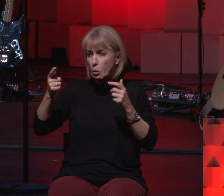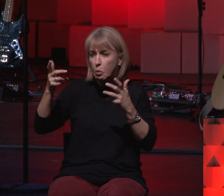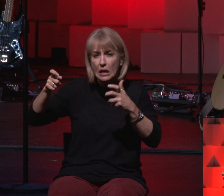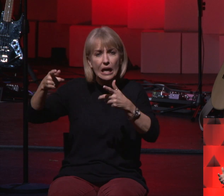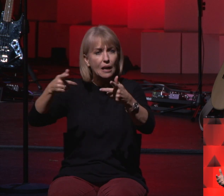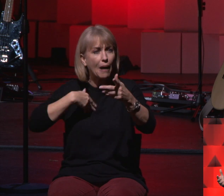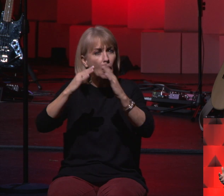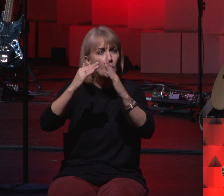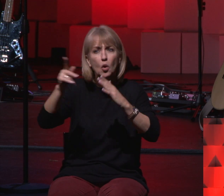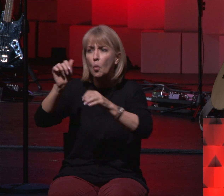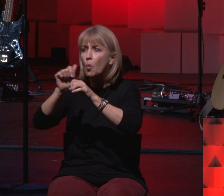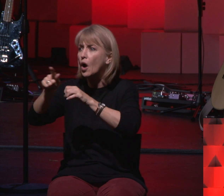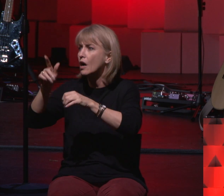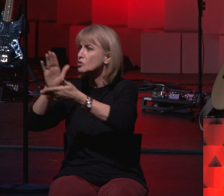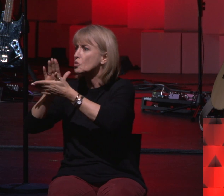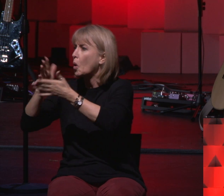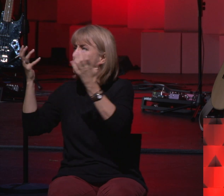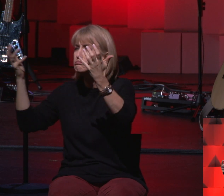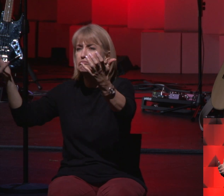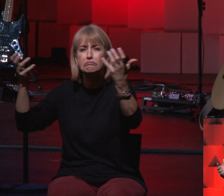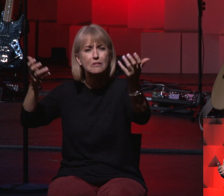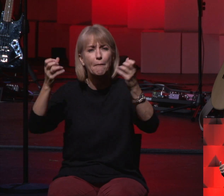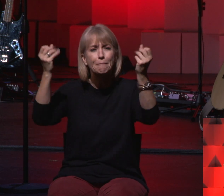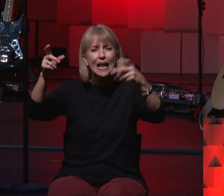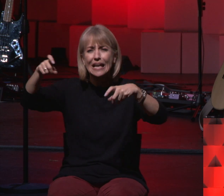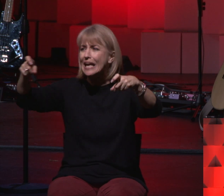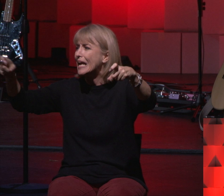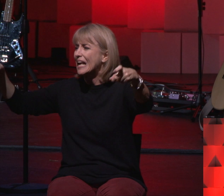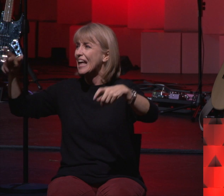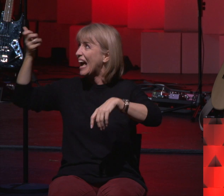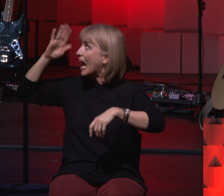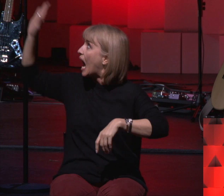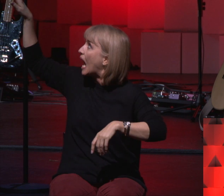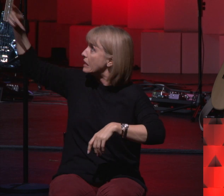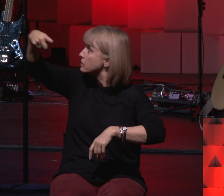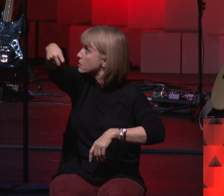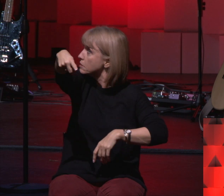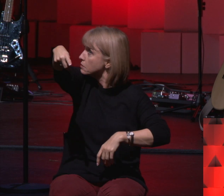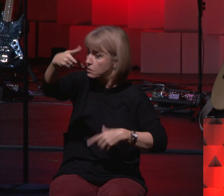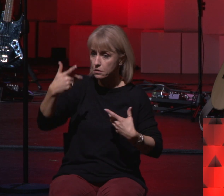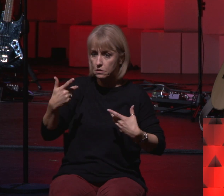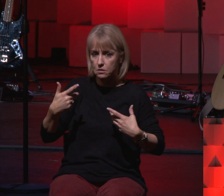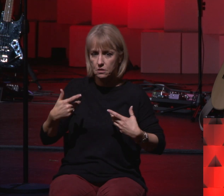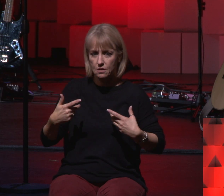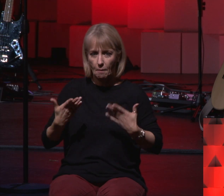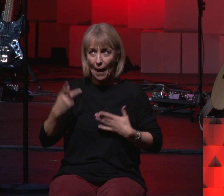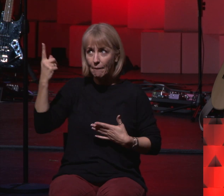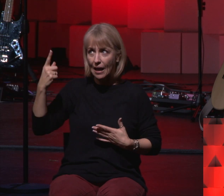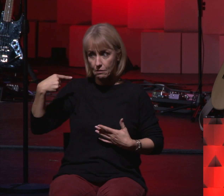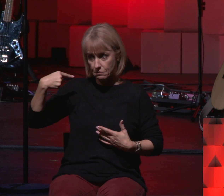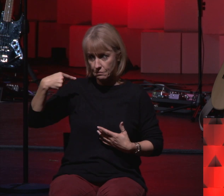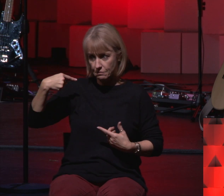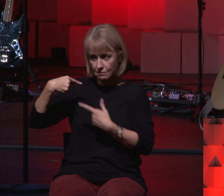needs of my community, the needs of my school. They're so big and God needs to send someone else to take care of this. Well, maybe you're the person that he wants to